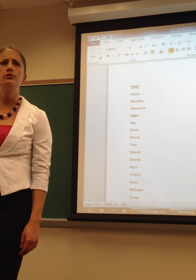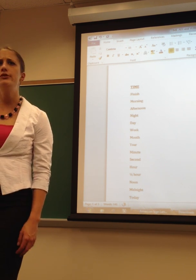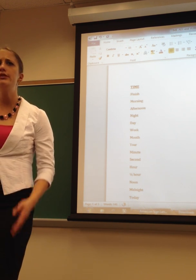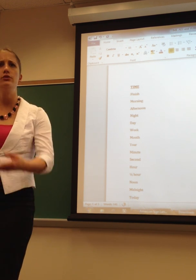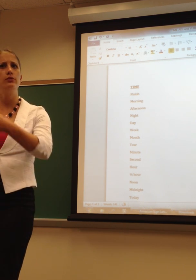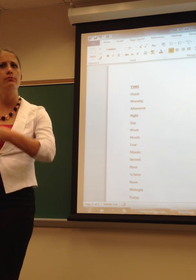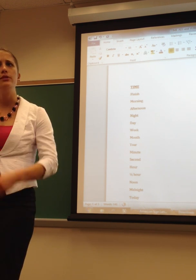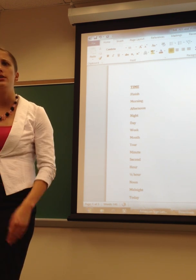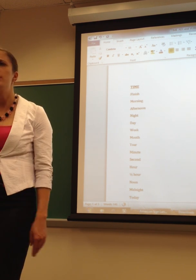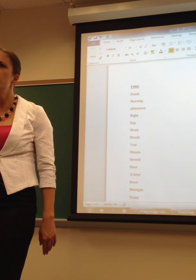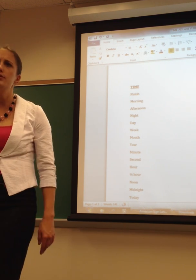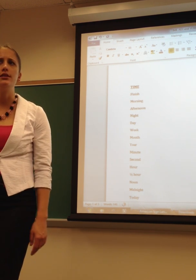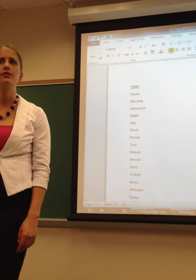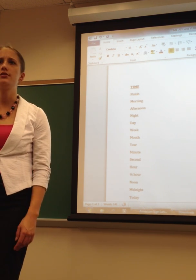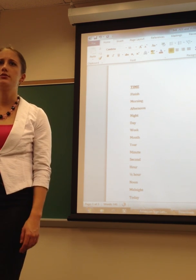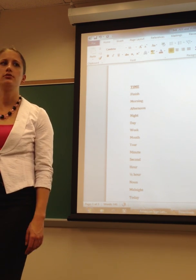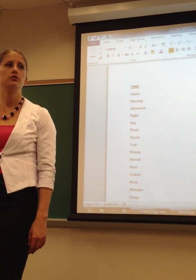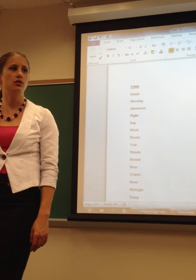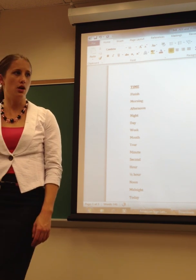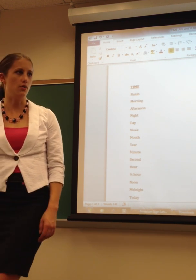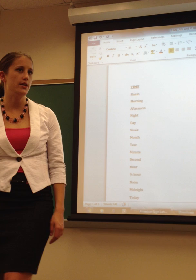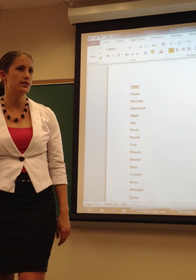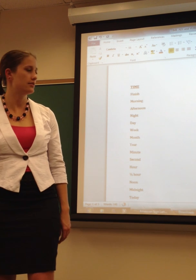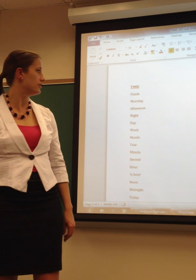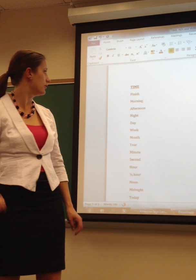Always interrupt me. Always.